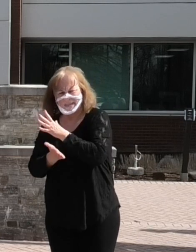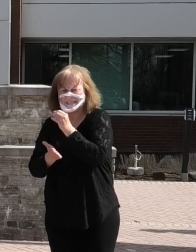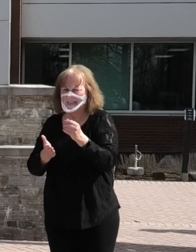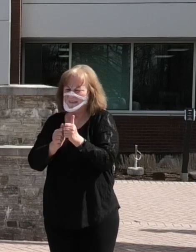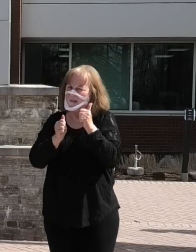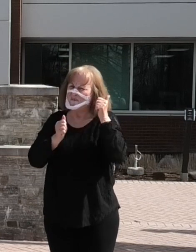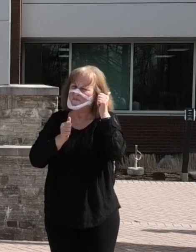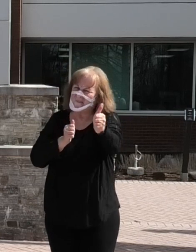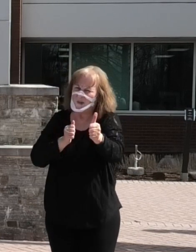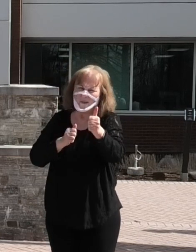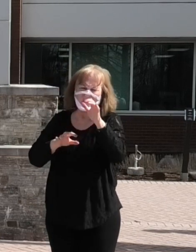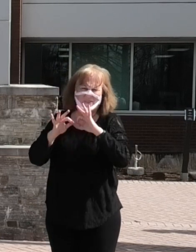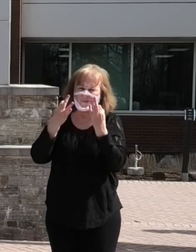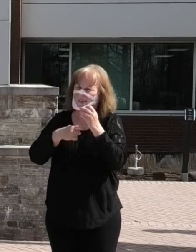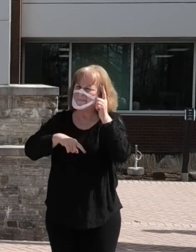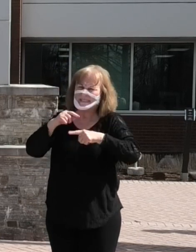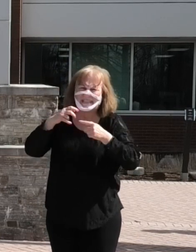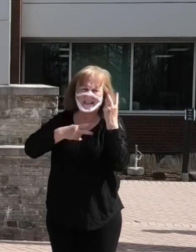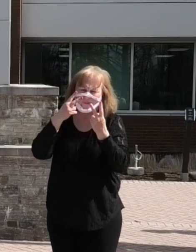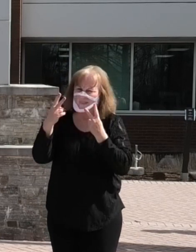much farther for family to visit.